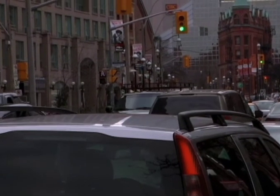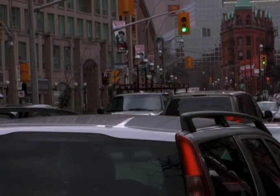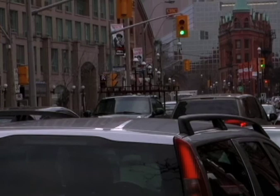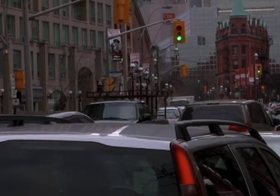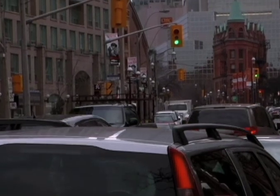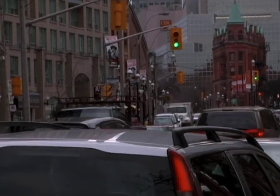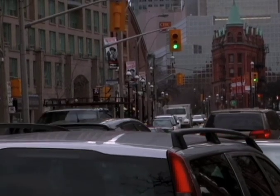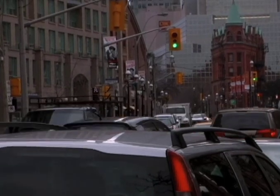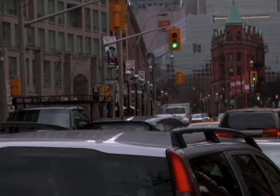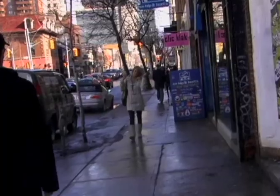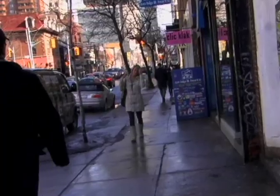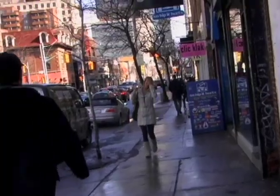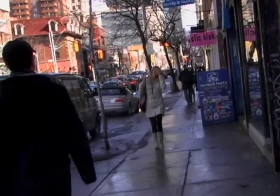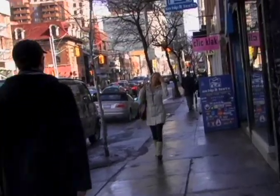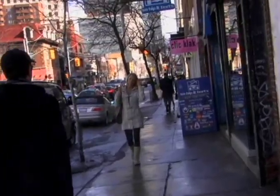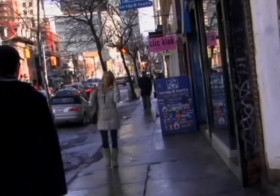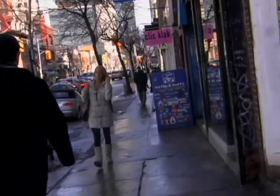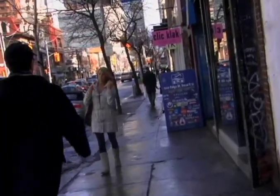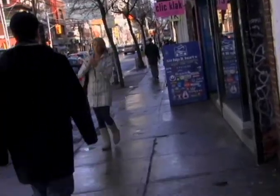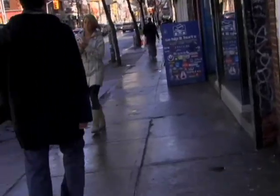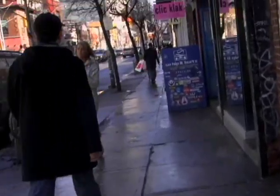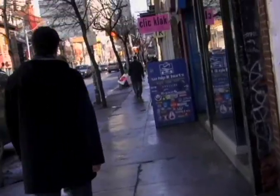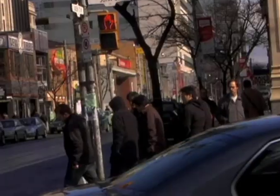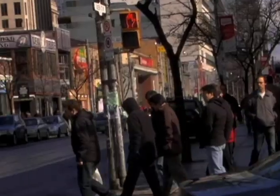85% of communication is achieved through your vision and hearing.